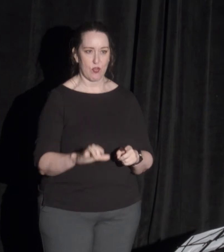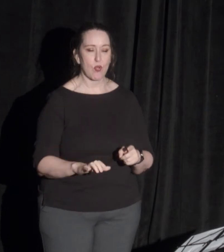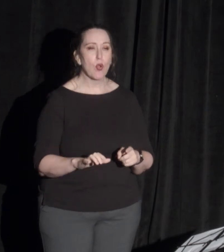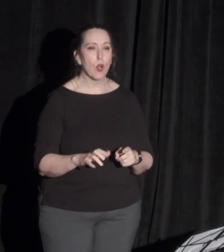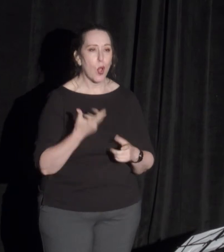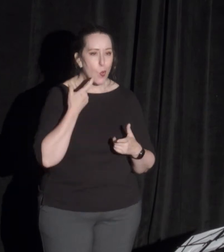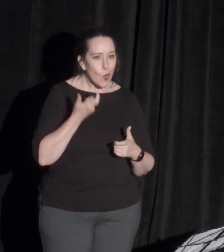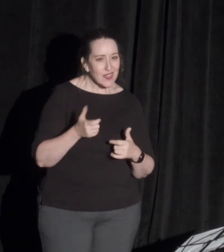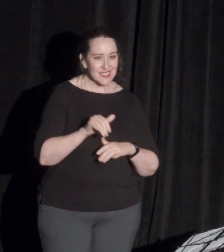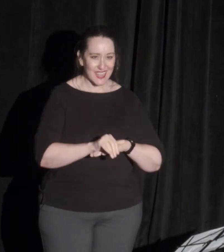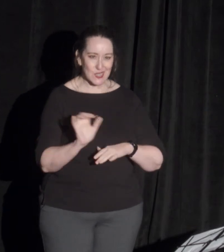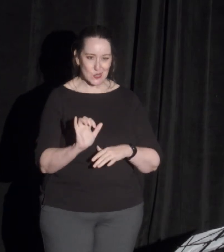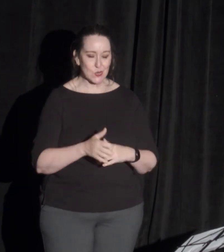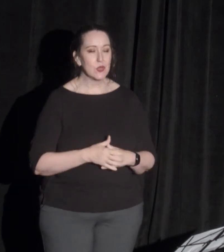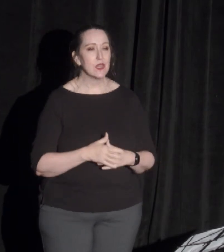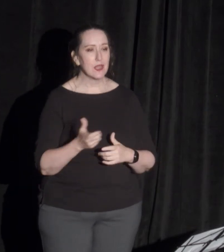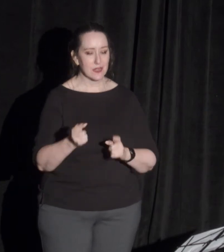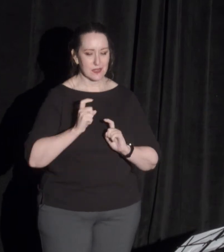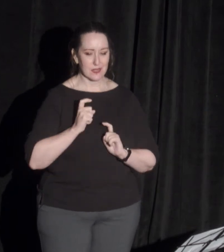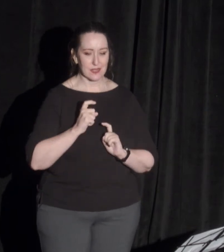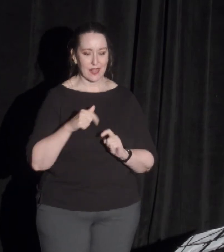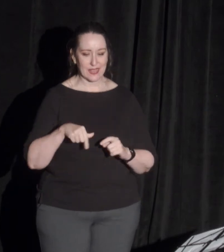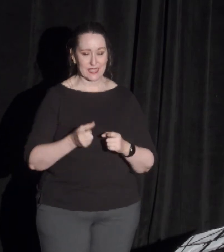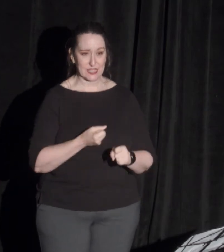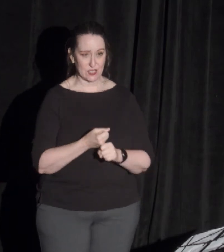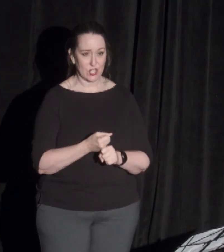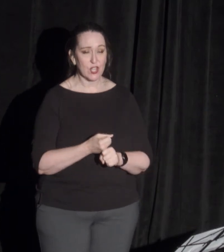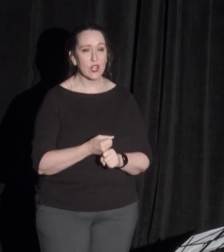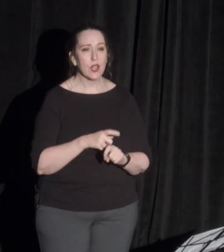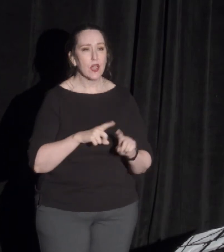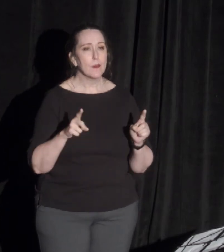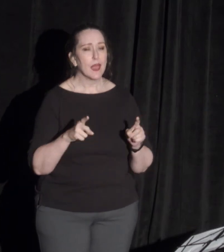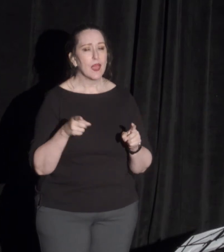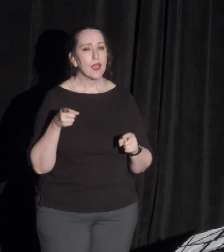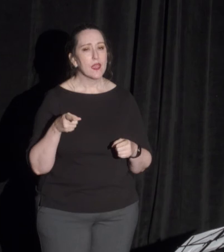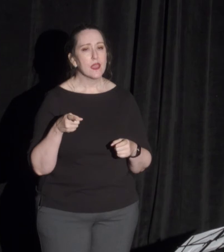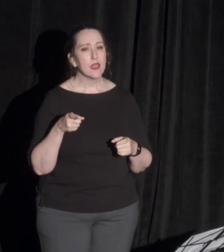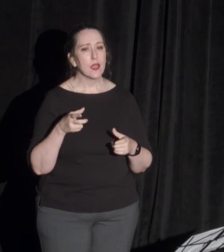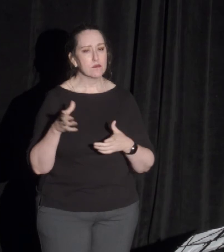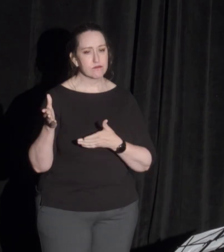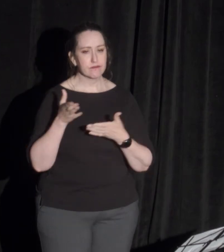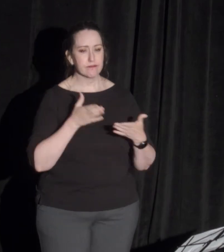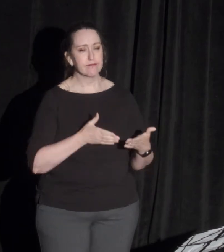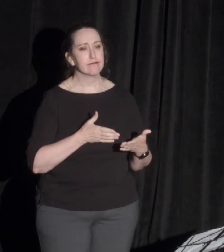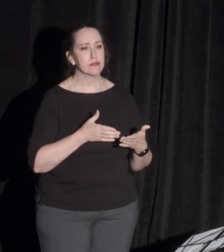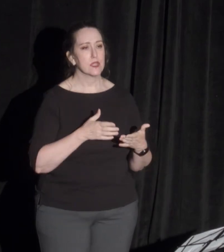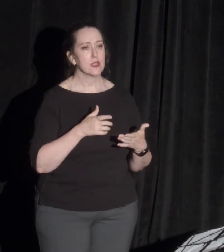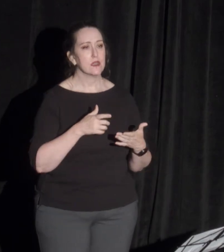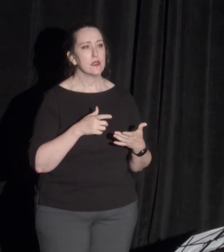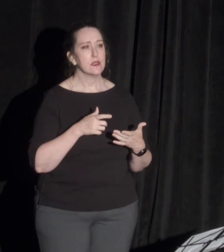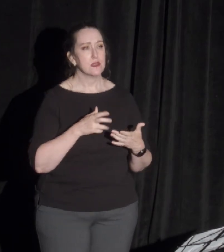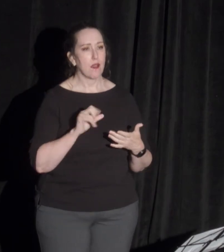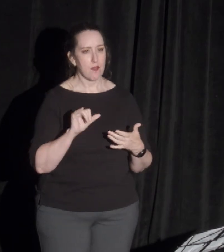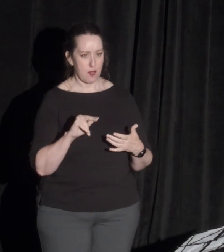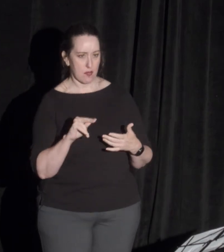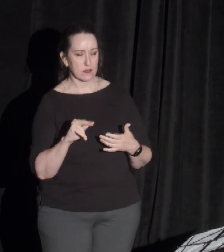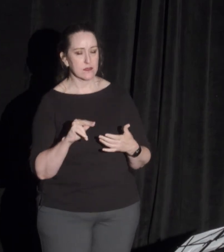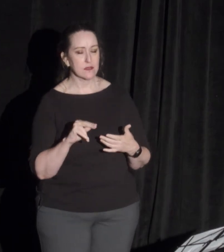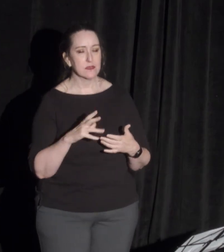tonight too. He gave this to me this year. But he took this down to the con, and